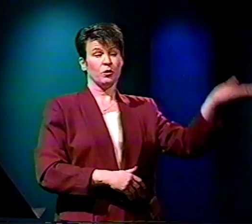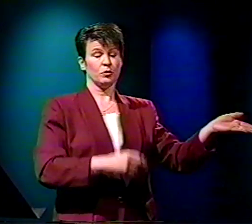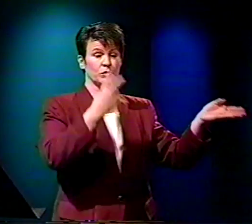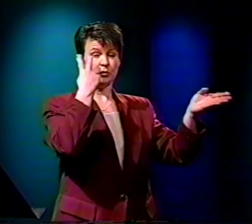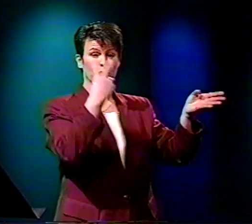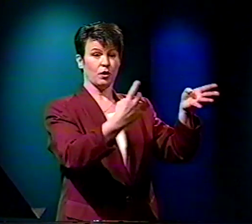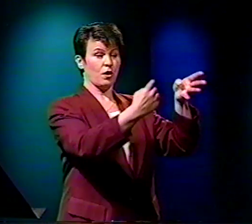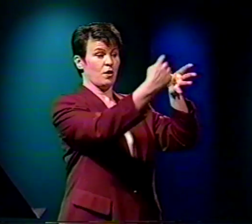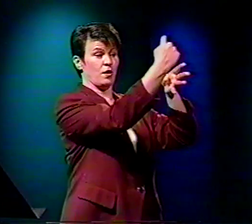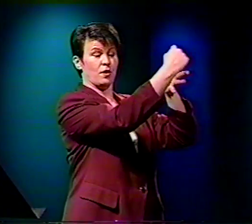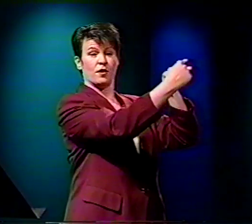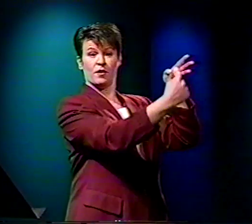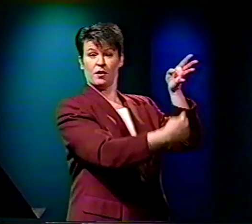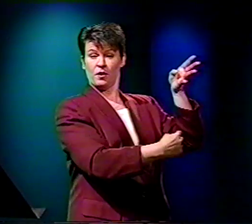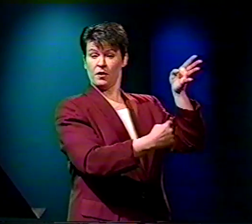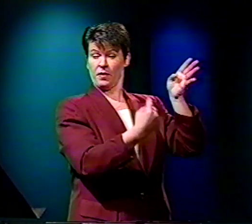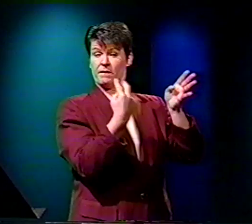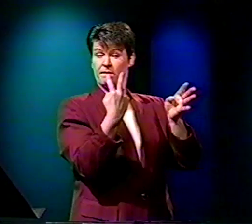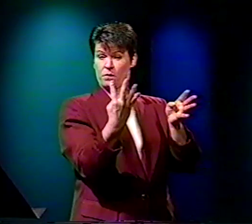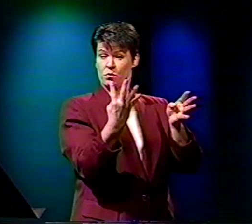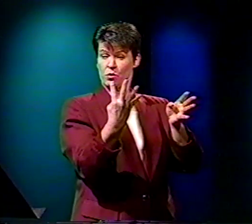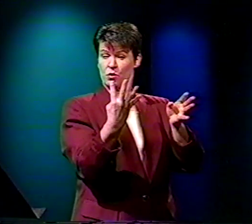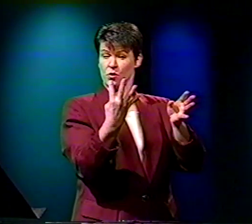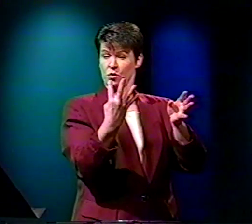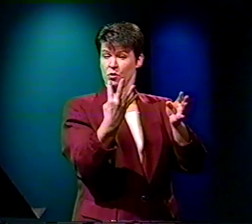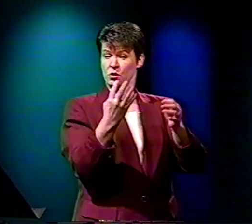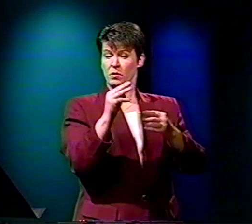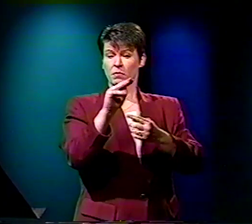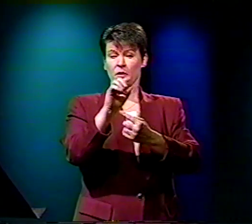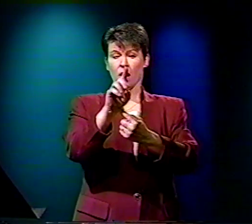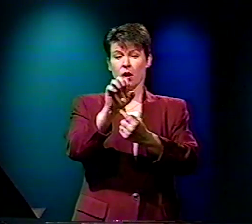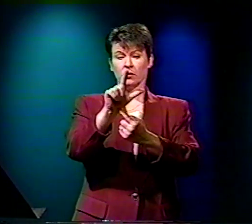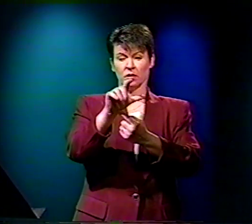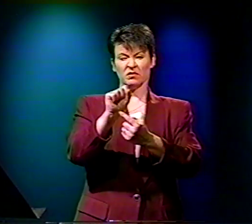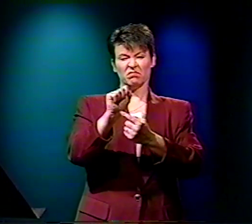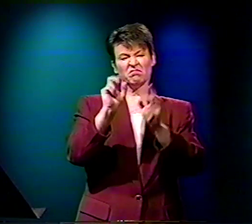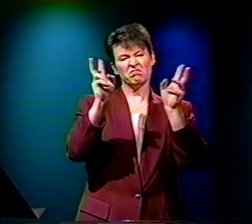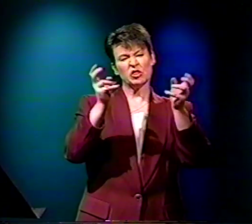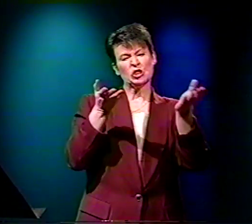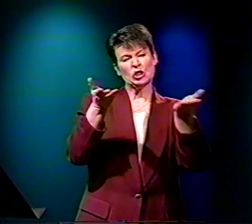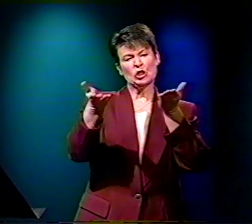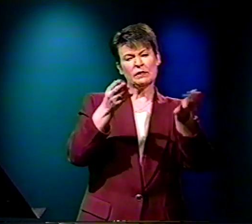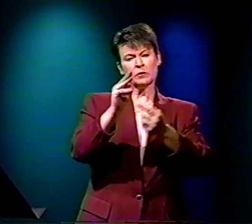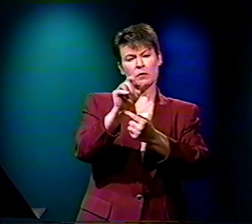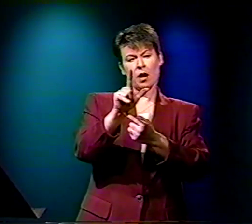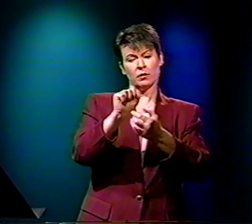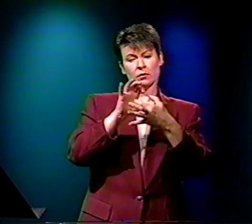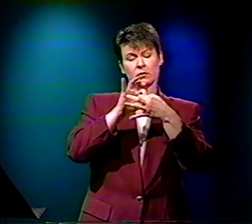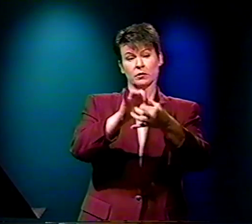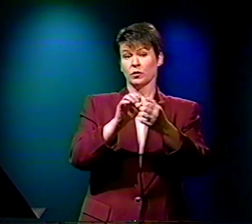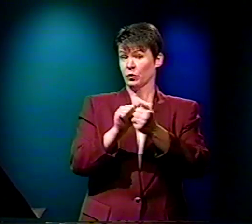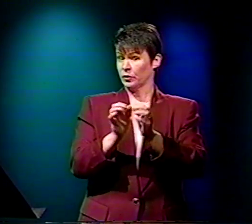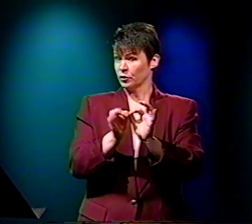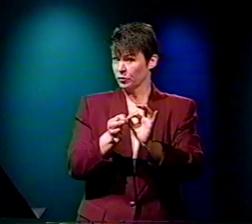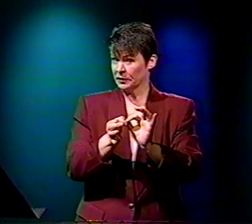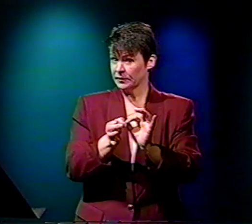All right. So if you see these four service models, these service models are tied